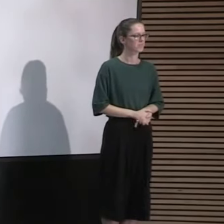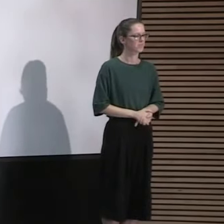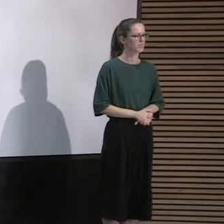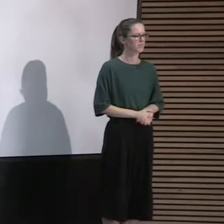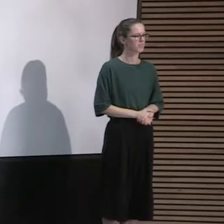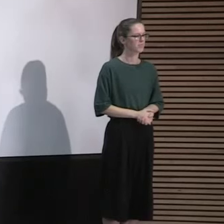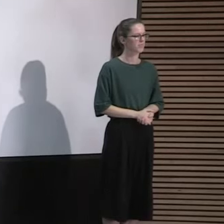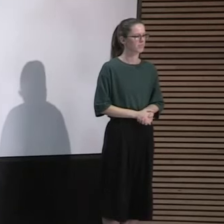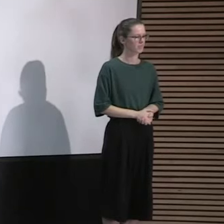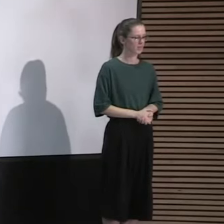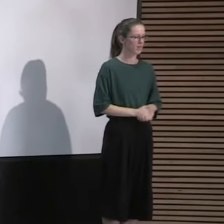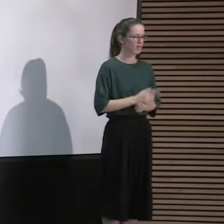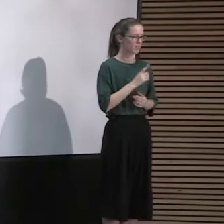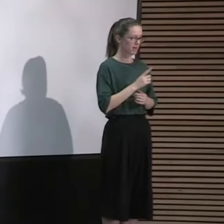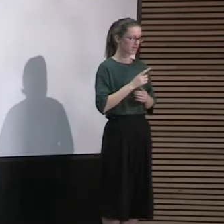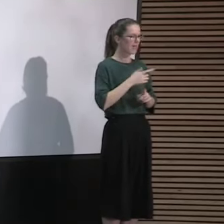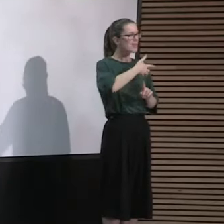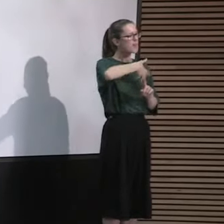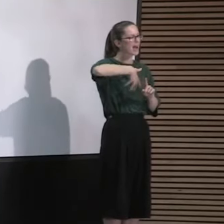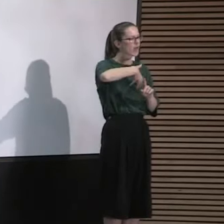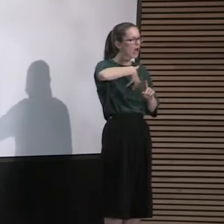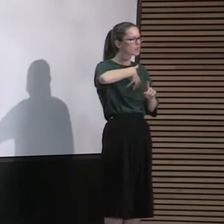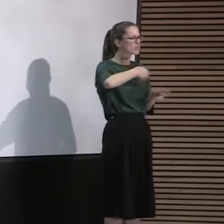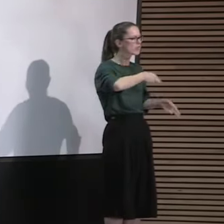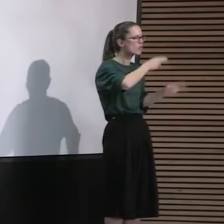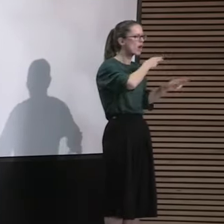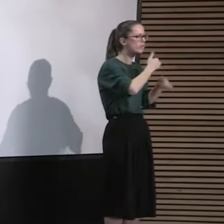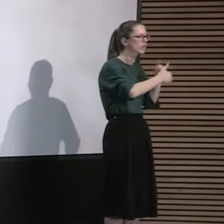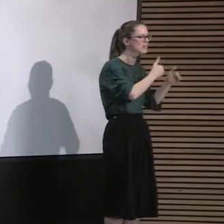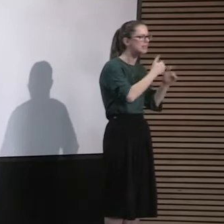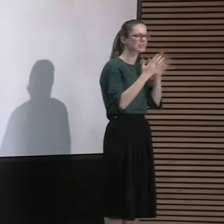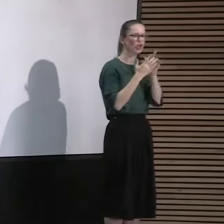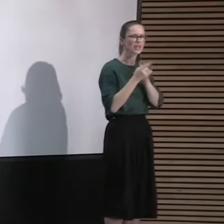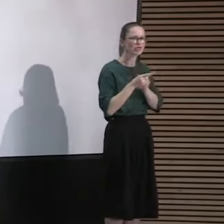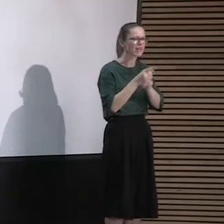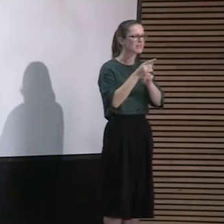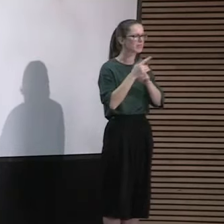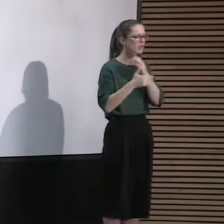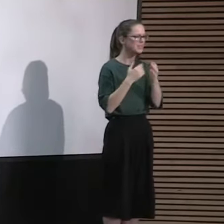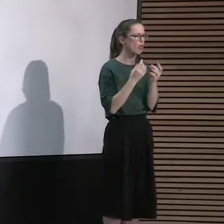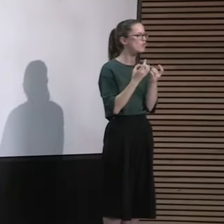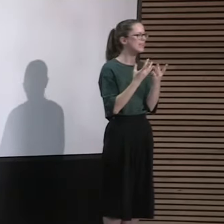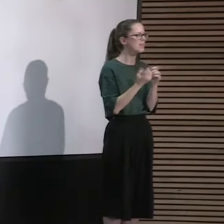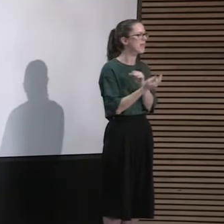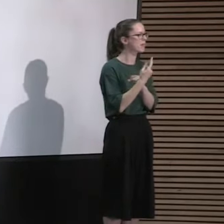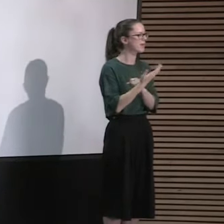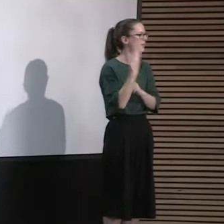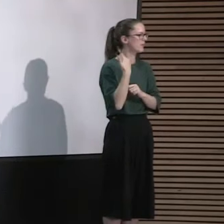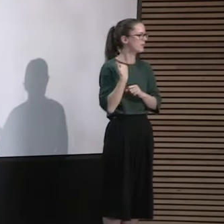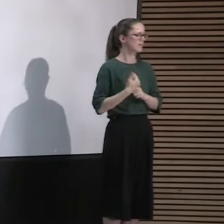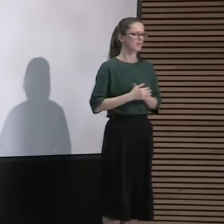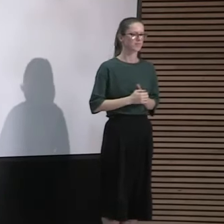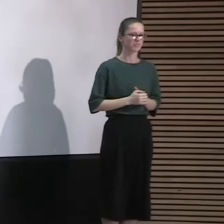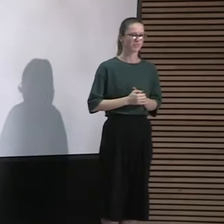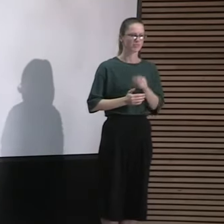in terms of the processes and procedures that we needed to put in place at the facility, they were activated as soon as the information came through. Jenna?